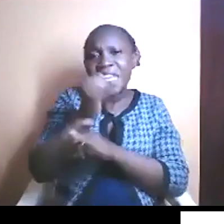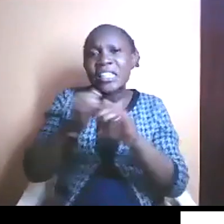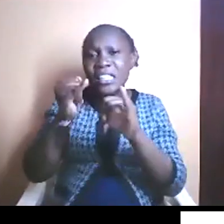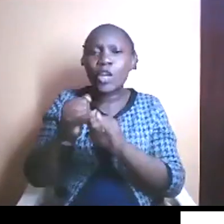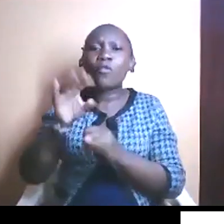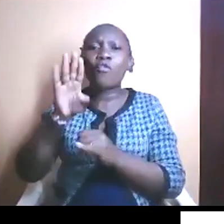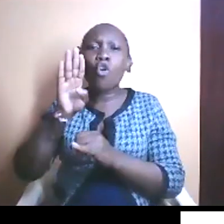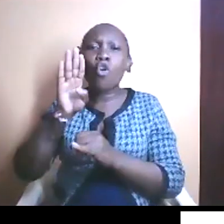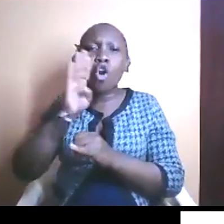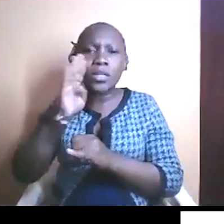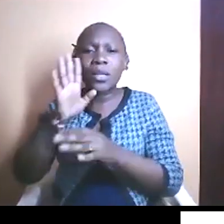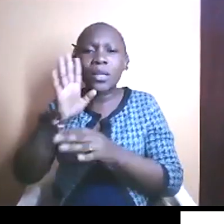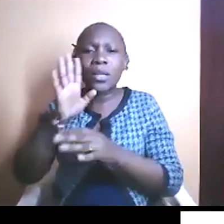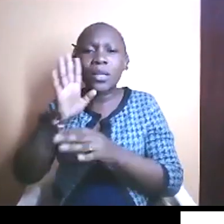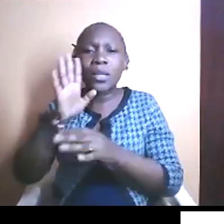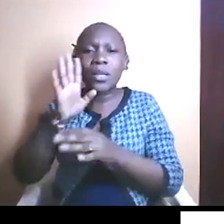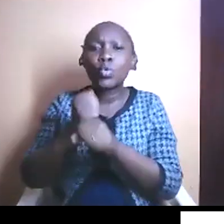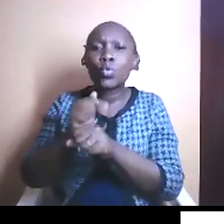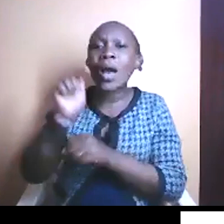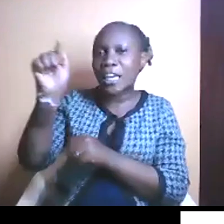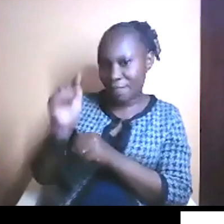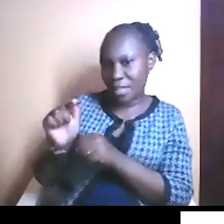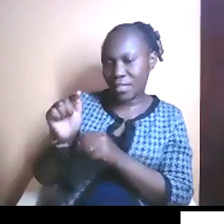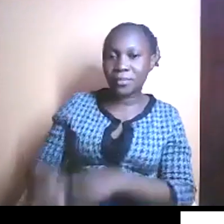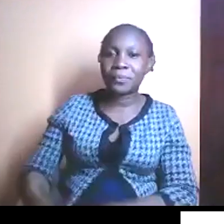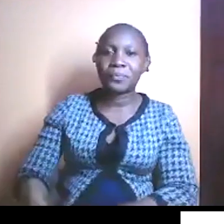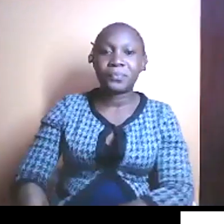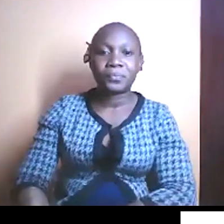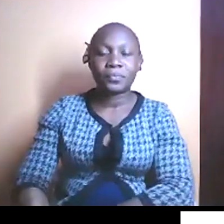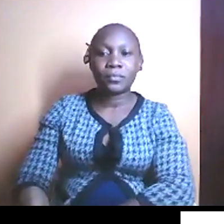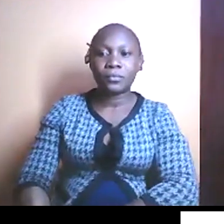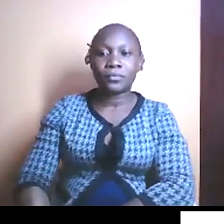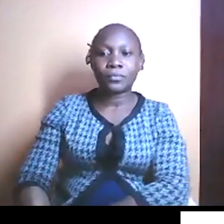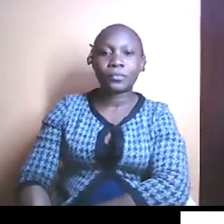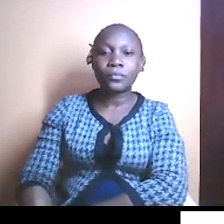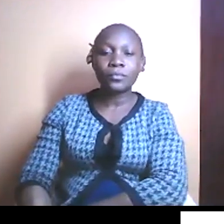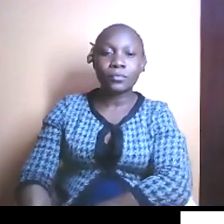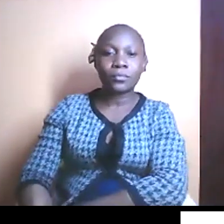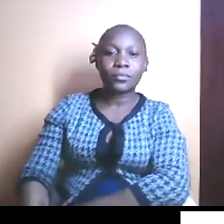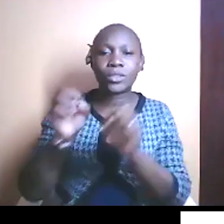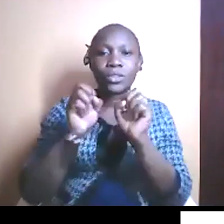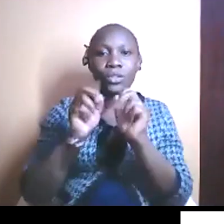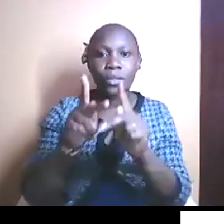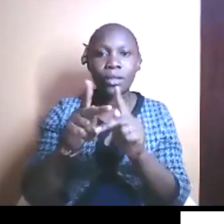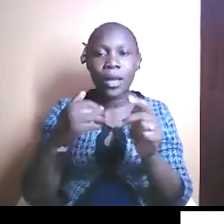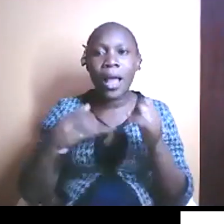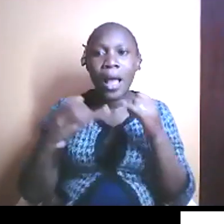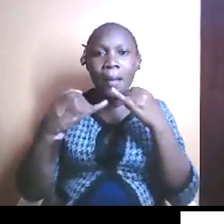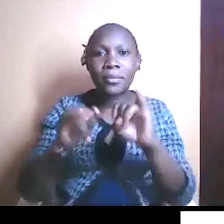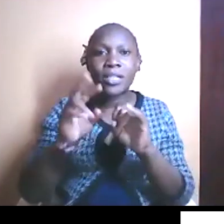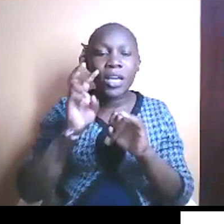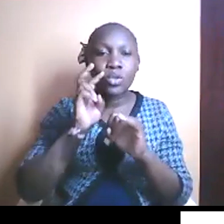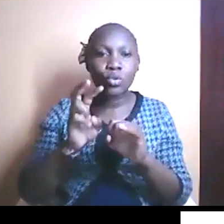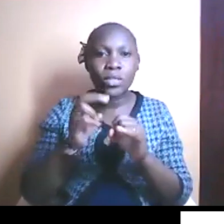unhelpful habits. Thank you. Okay, I'm trying to see whether the audience on Facebook has any questions.